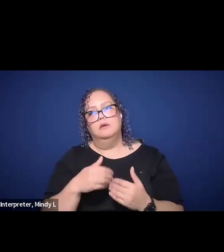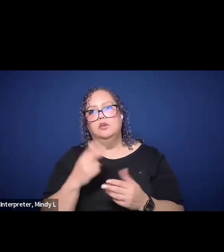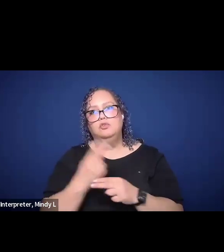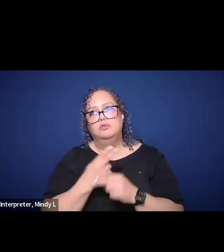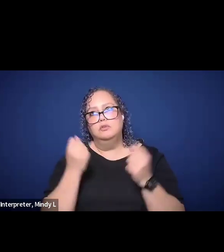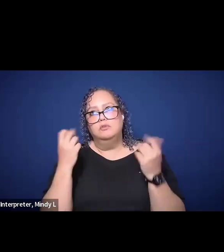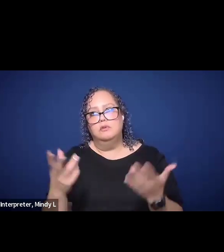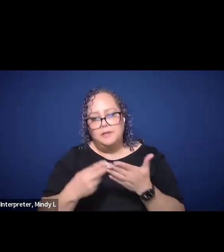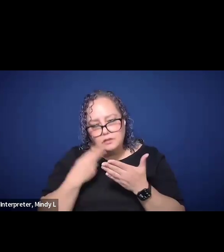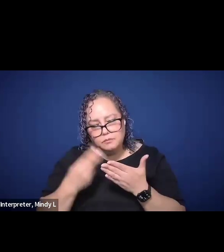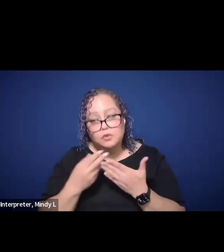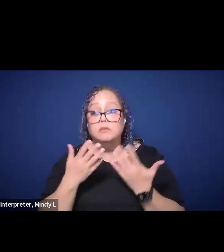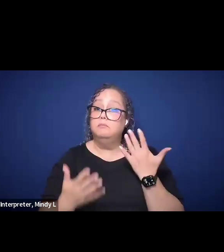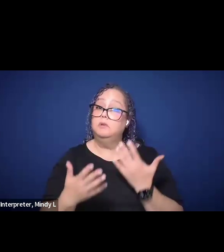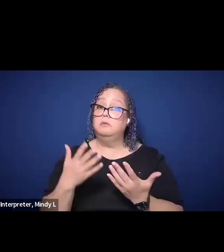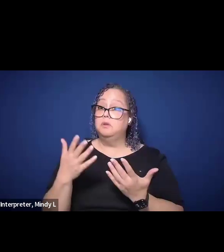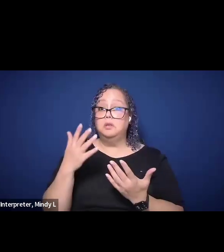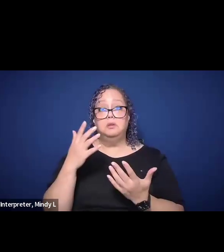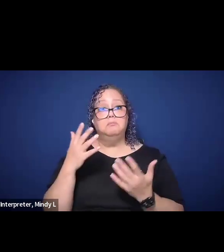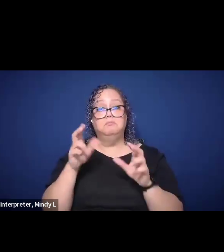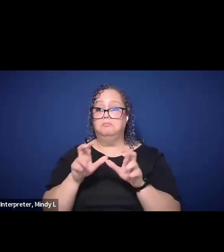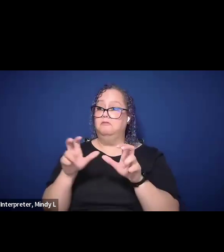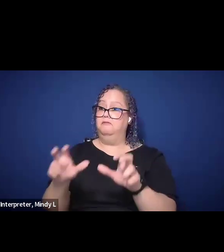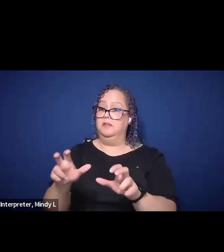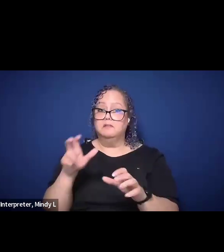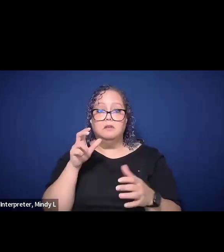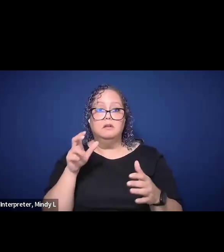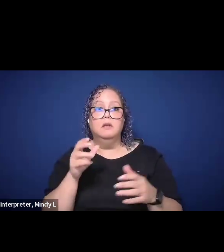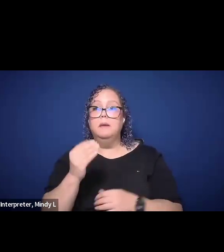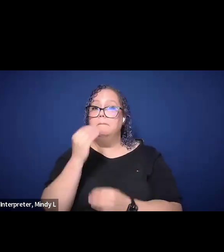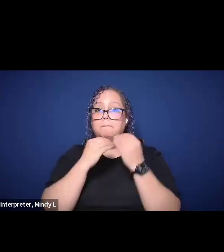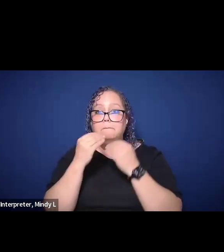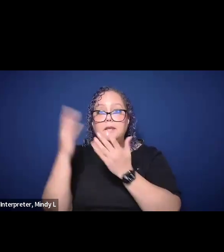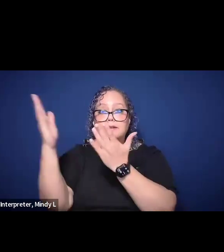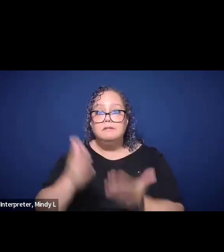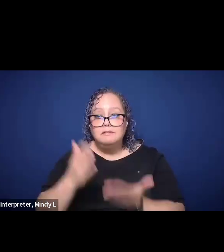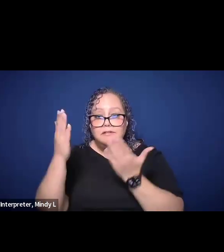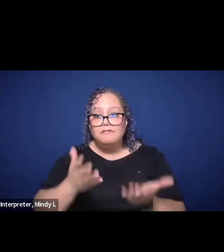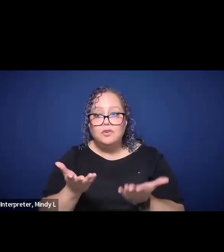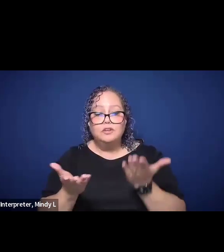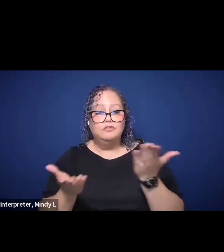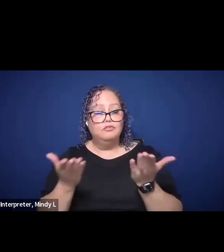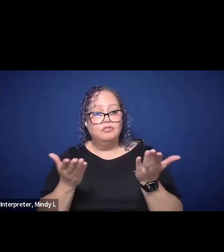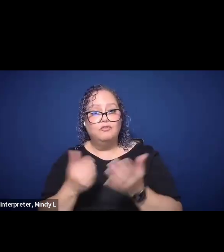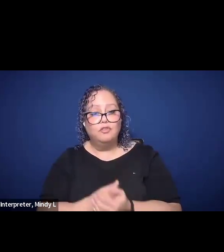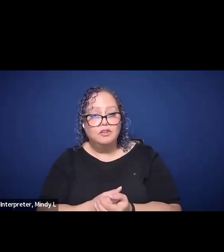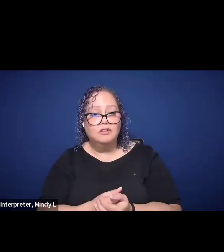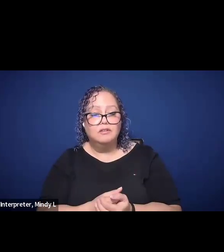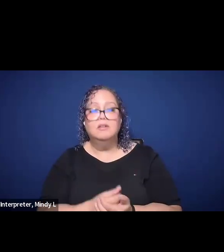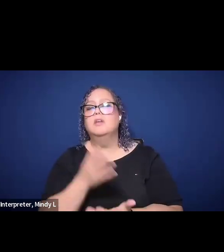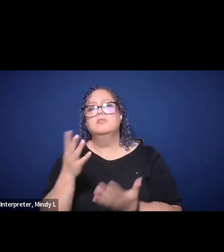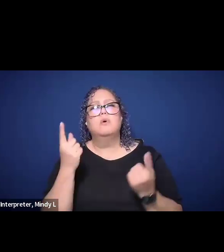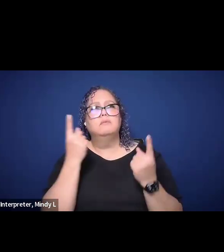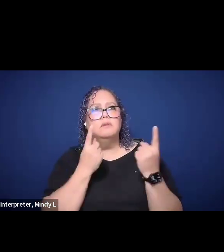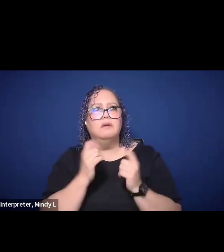delivery service, something like that. So we want to be creative about looking for things that help reduce the number